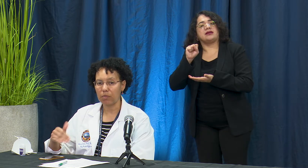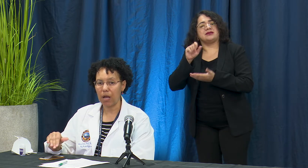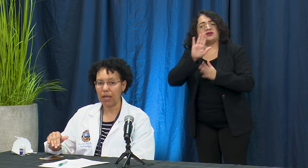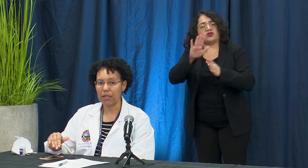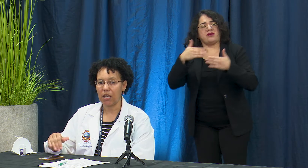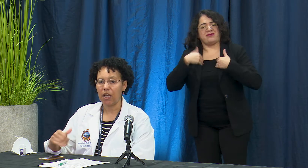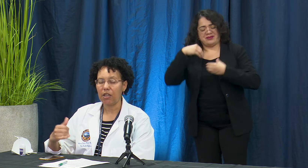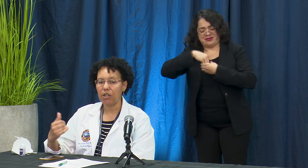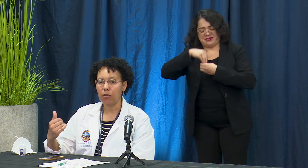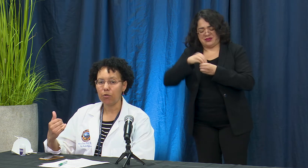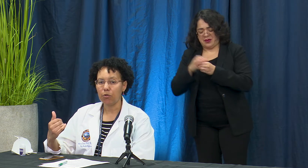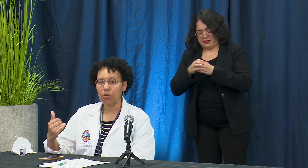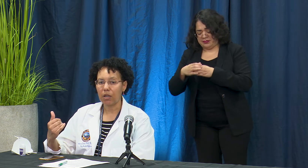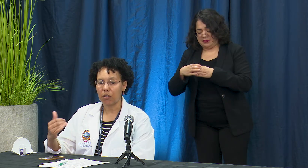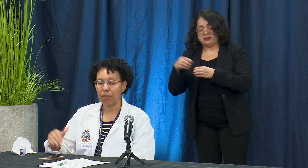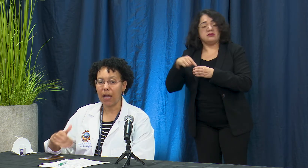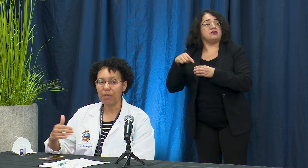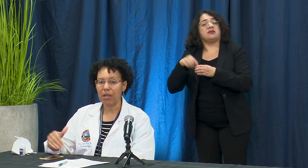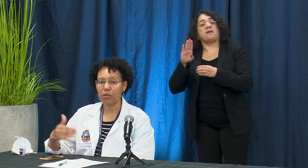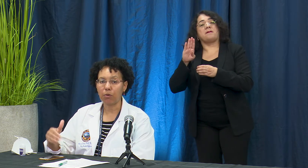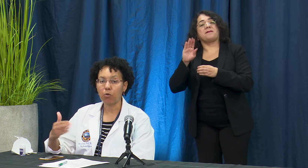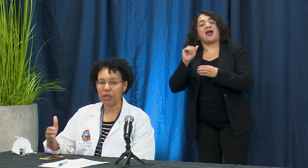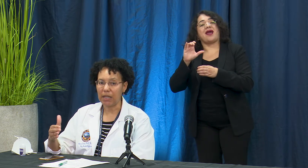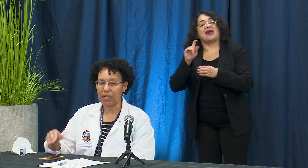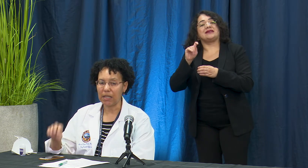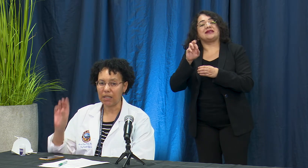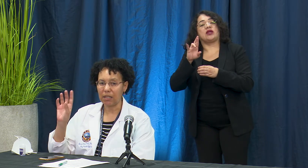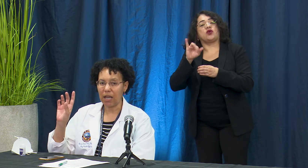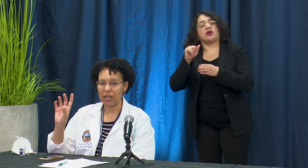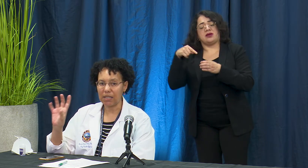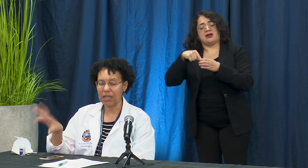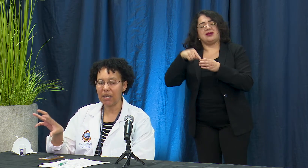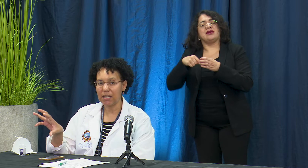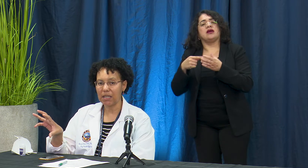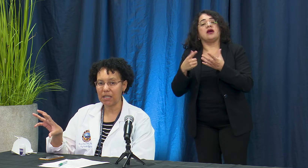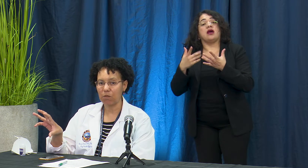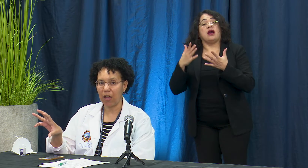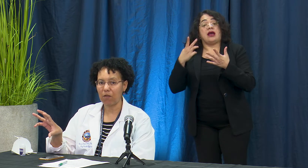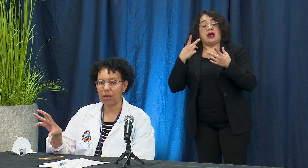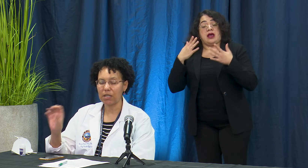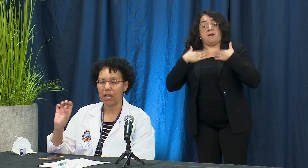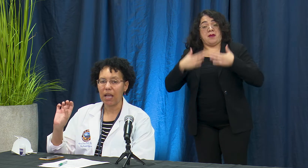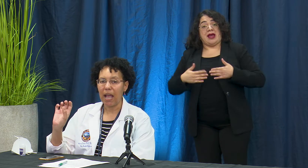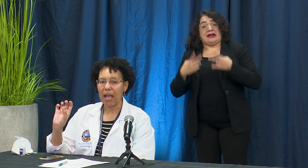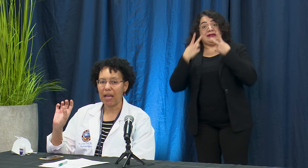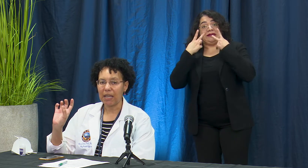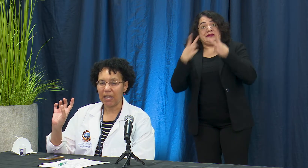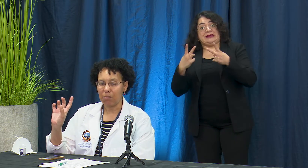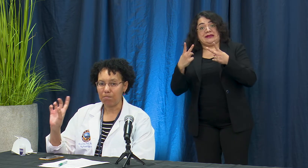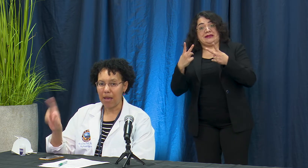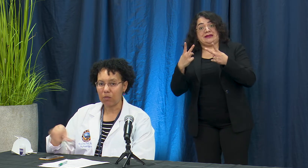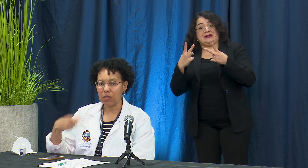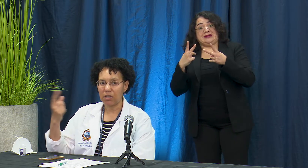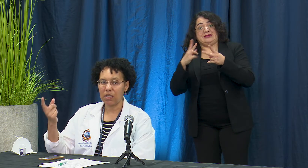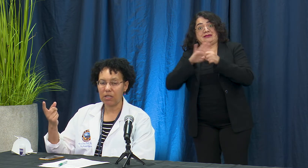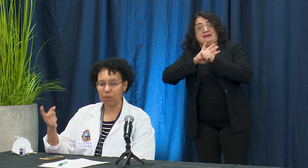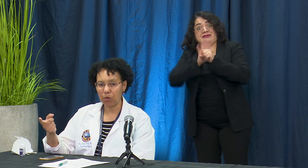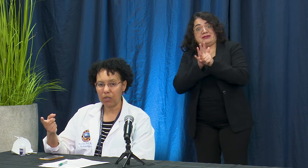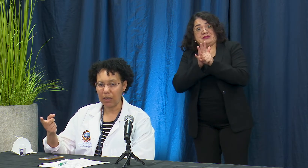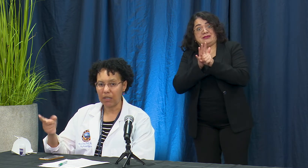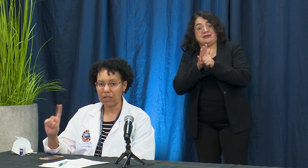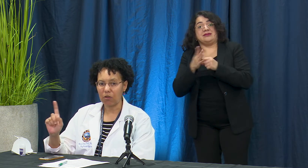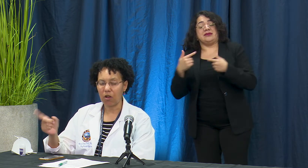immune response, your body makes proteins. It kind of sees this virus, and it mounts